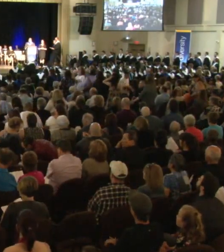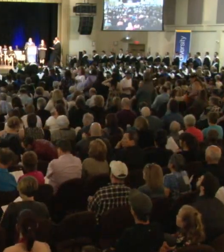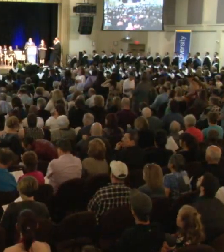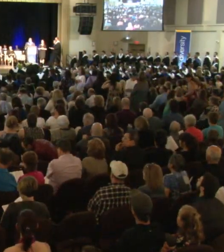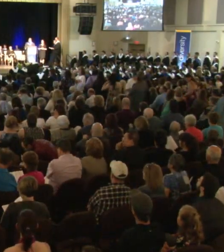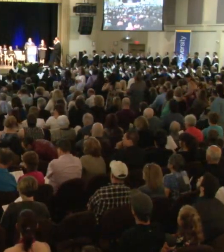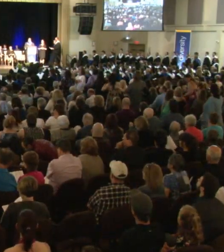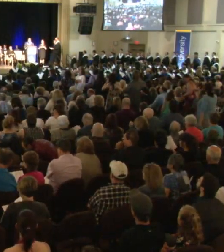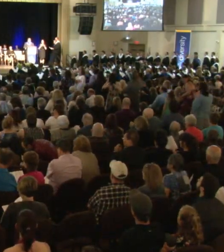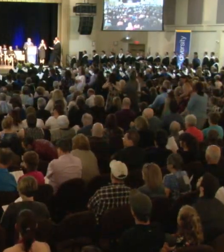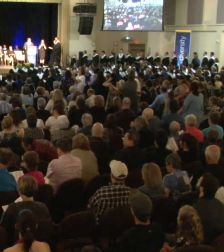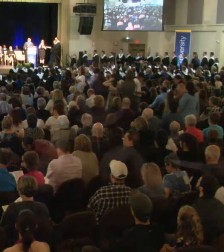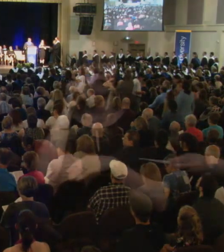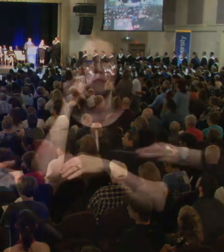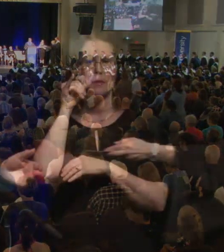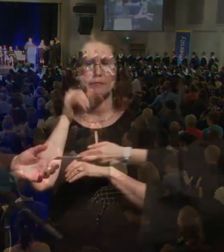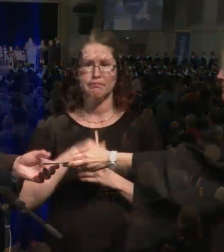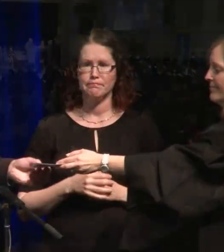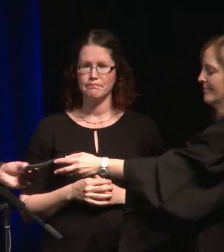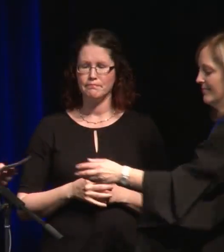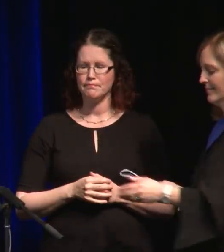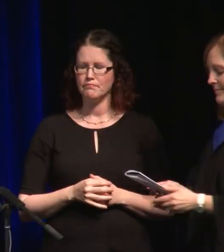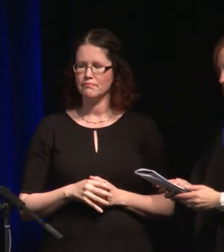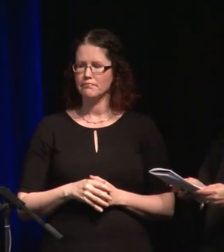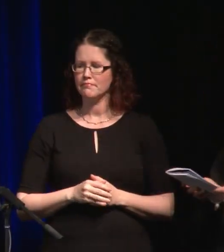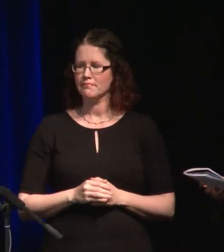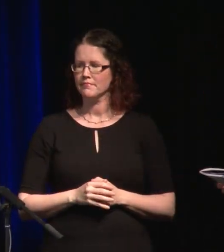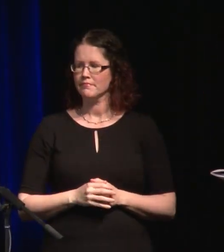For their certificate in plumbing,